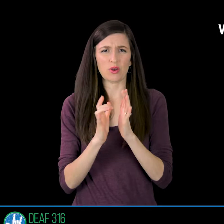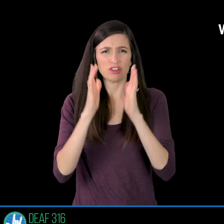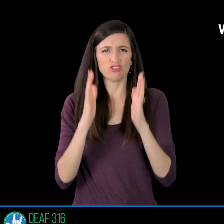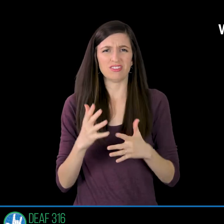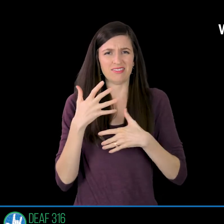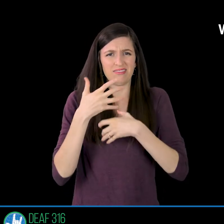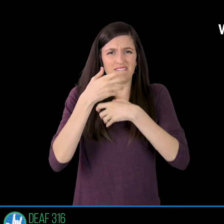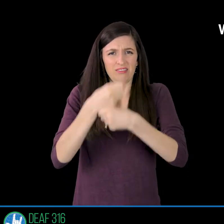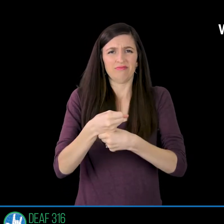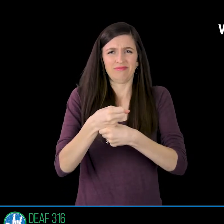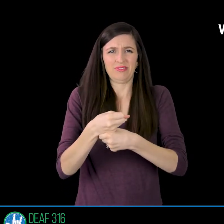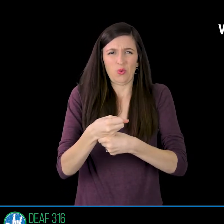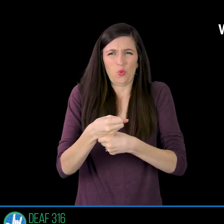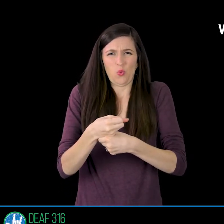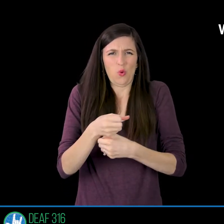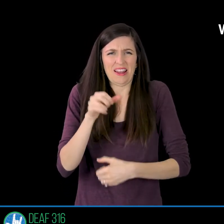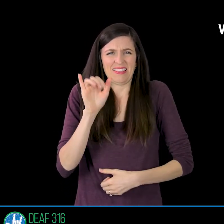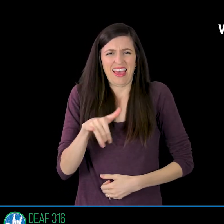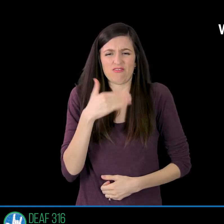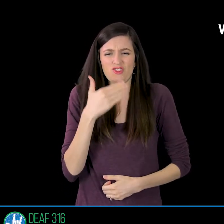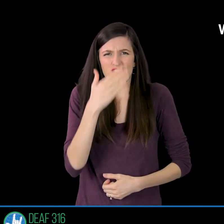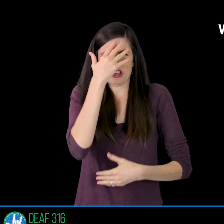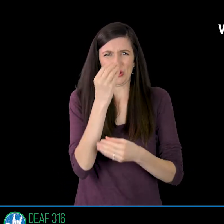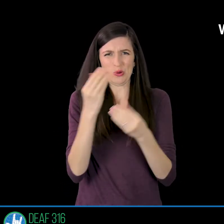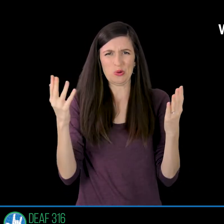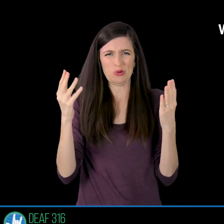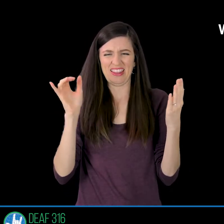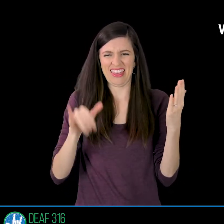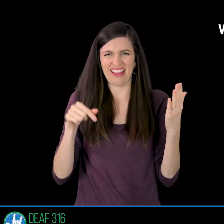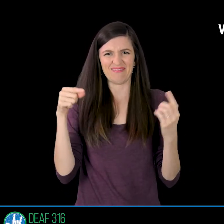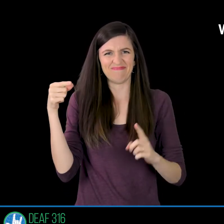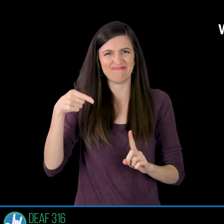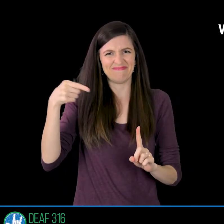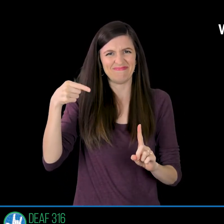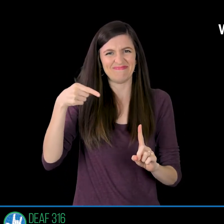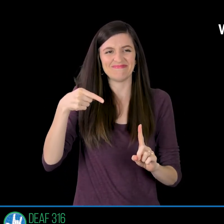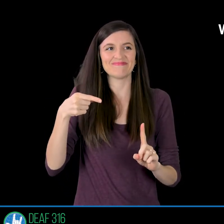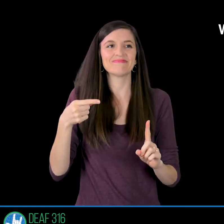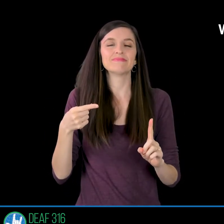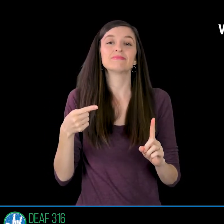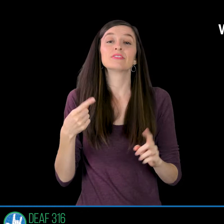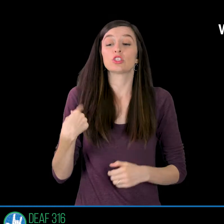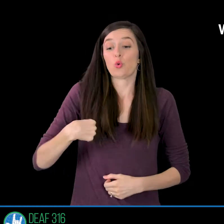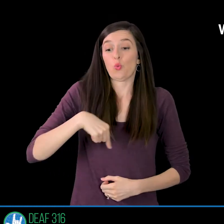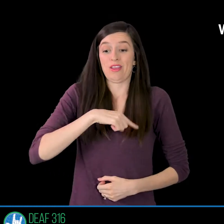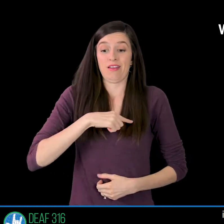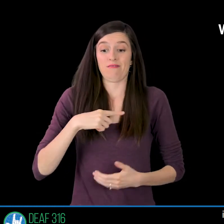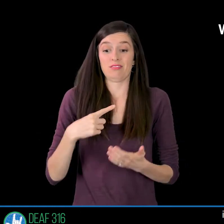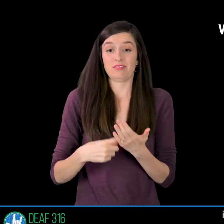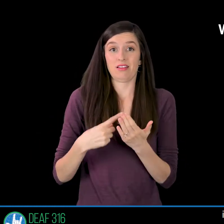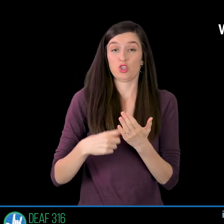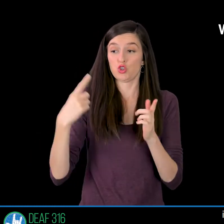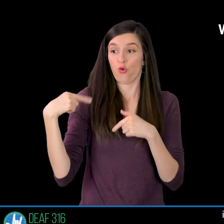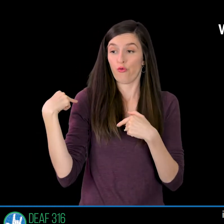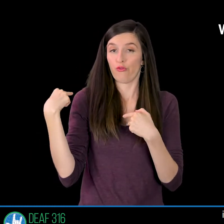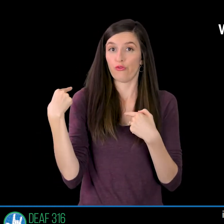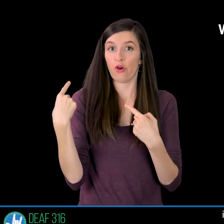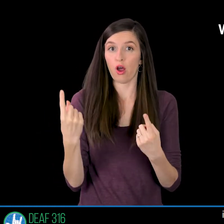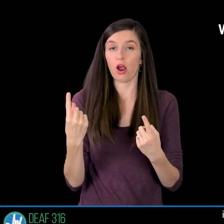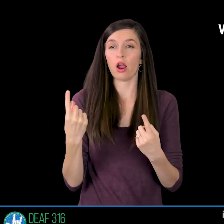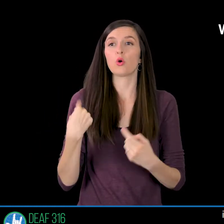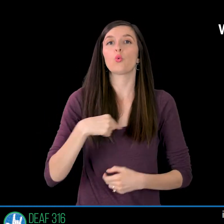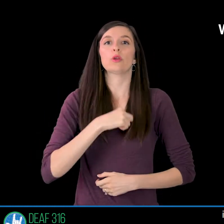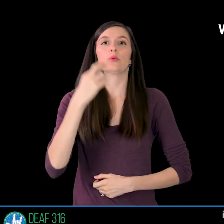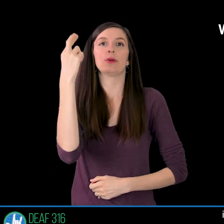news of Christianity? And we have argued that in order to